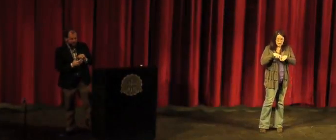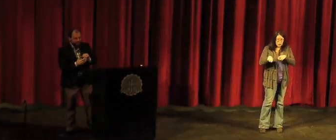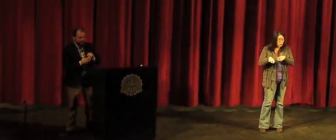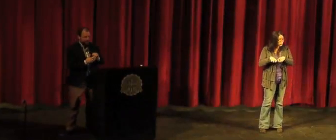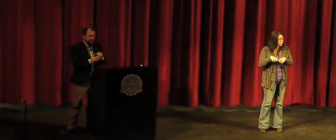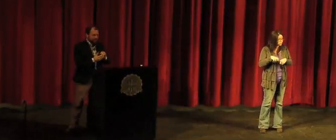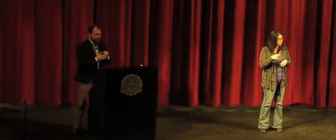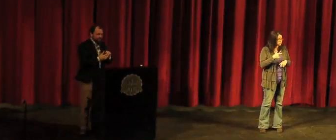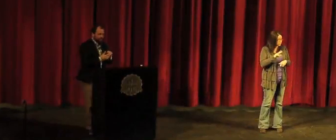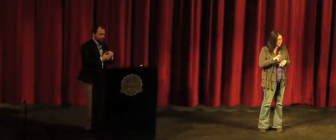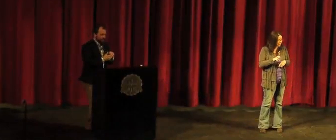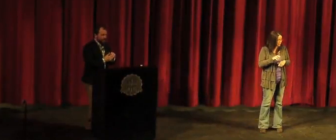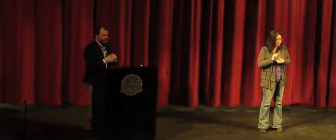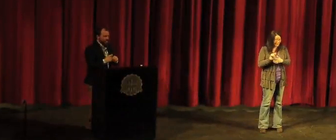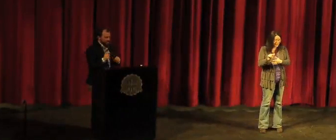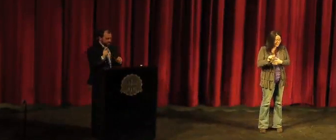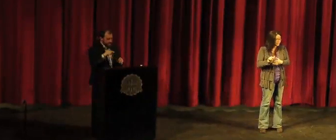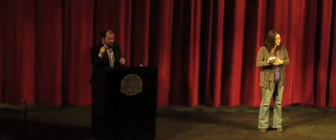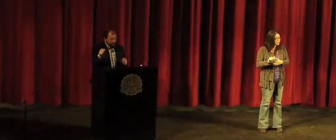plane,